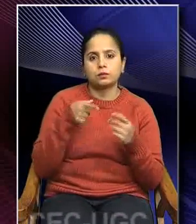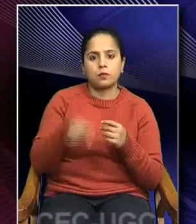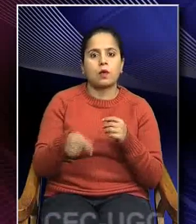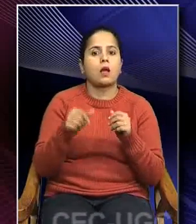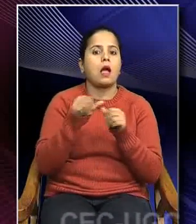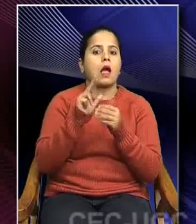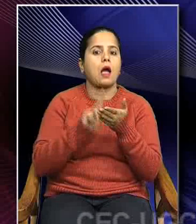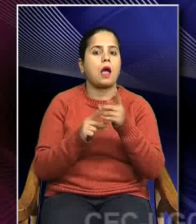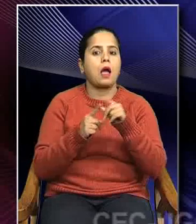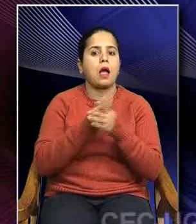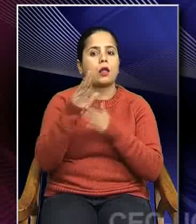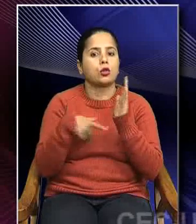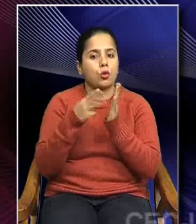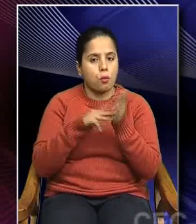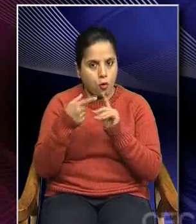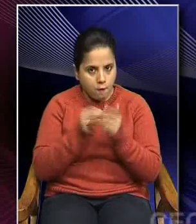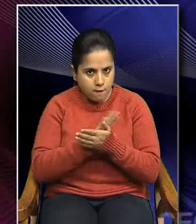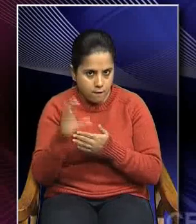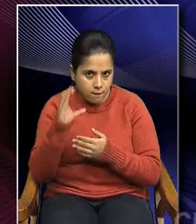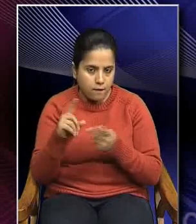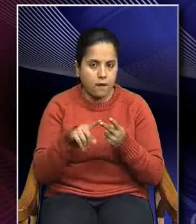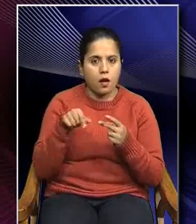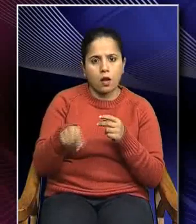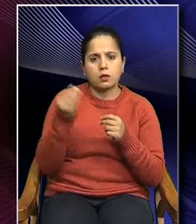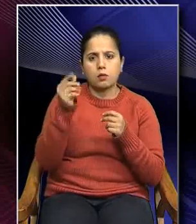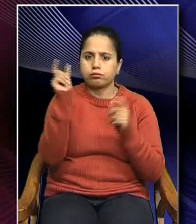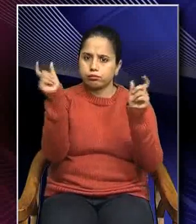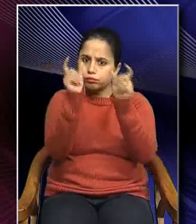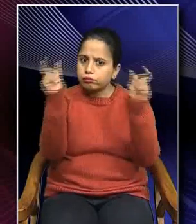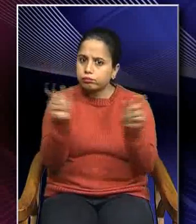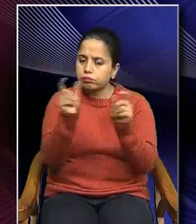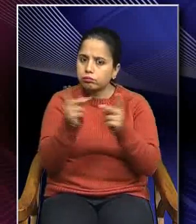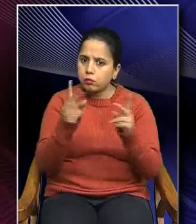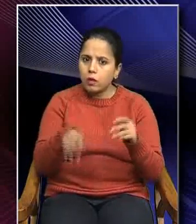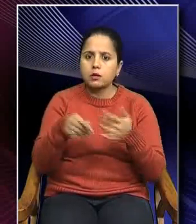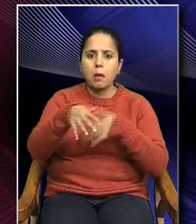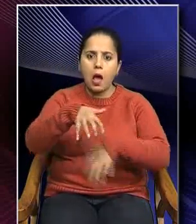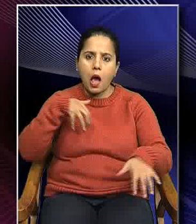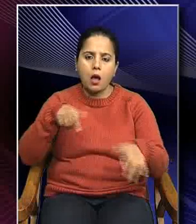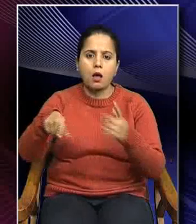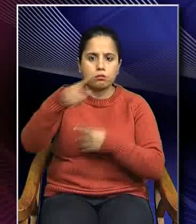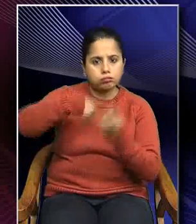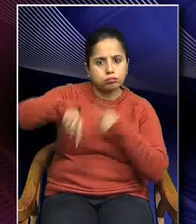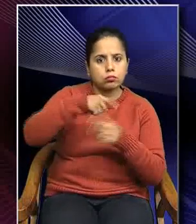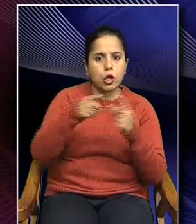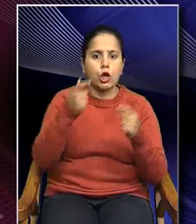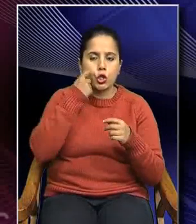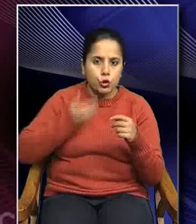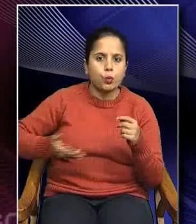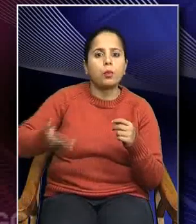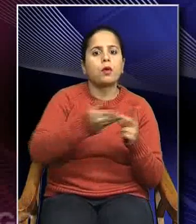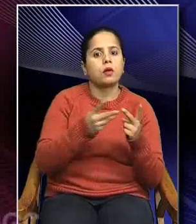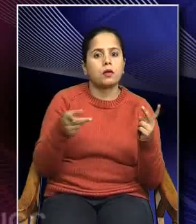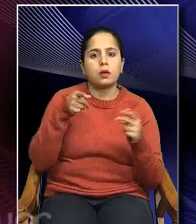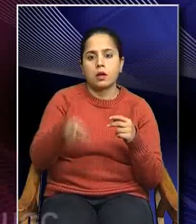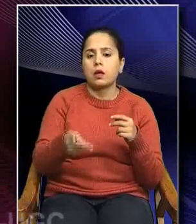anthropomorphic figures, some figures combining animals and humans, they are